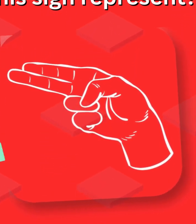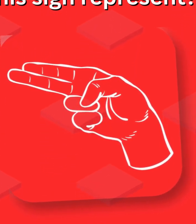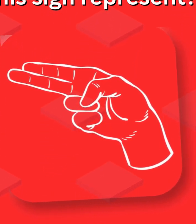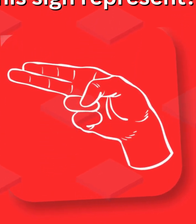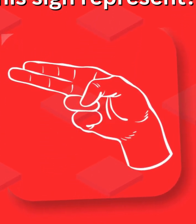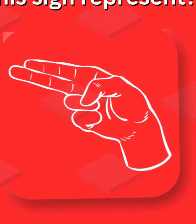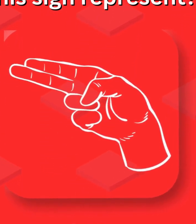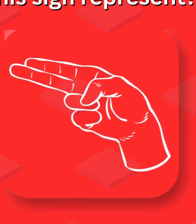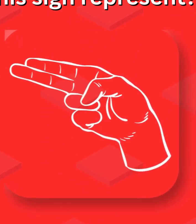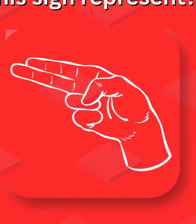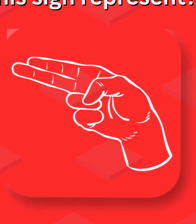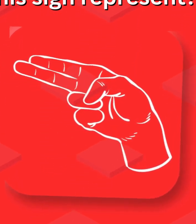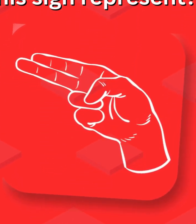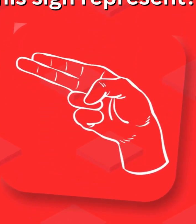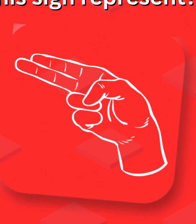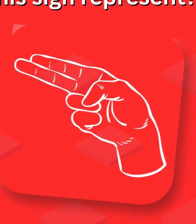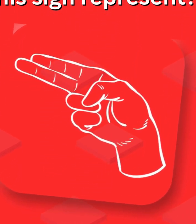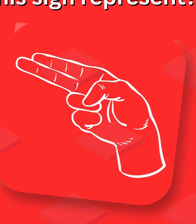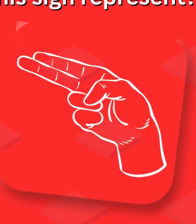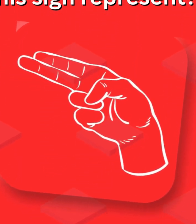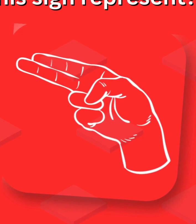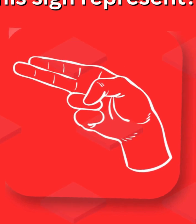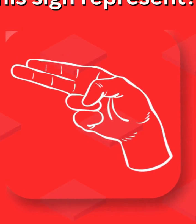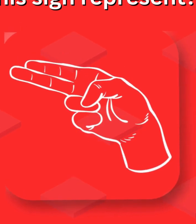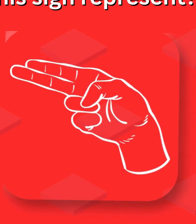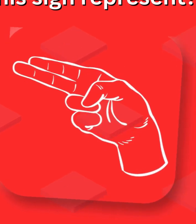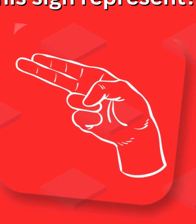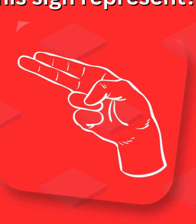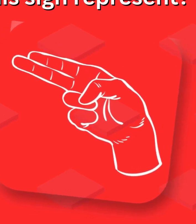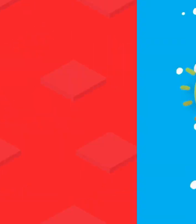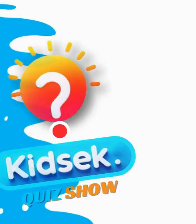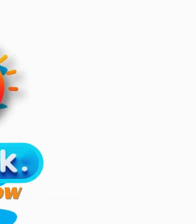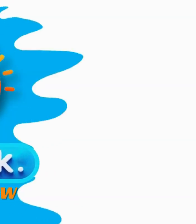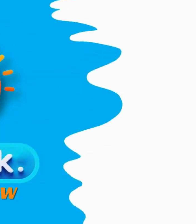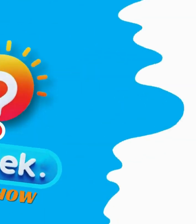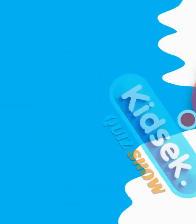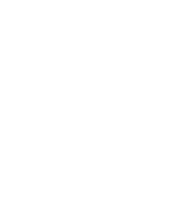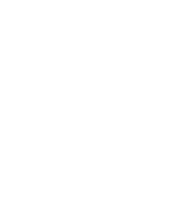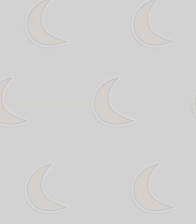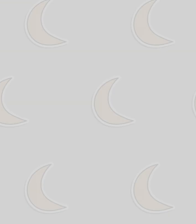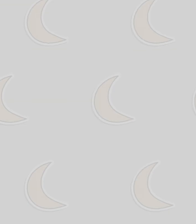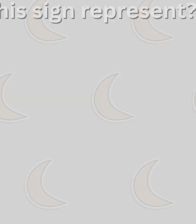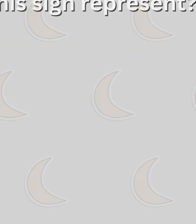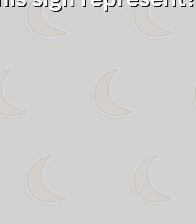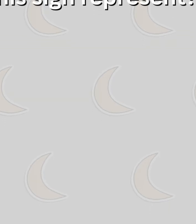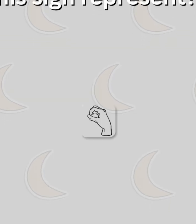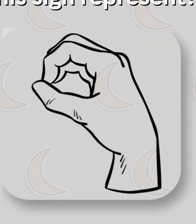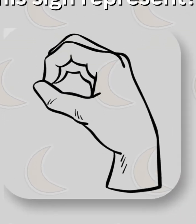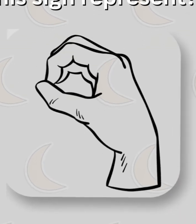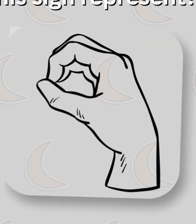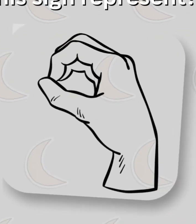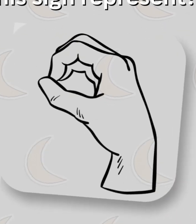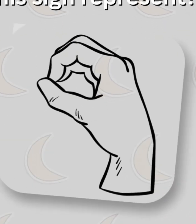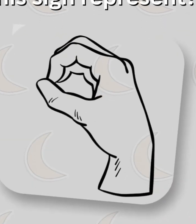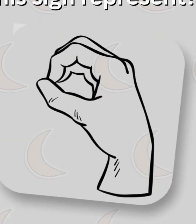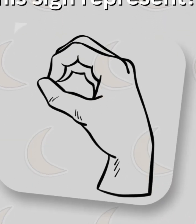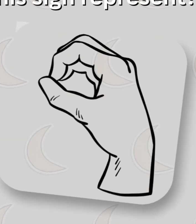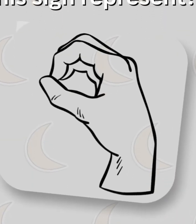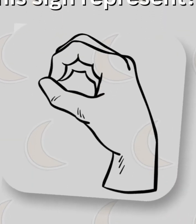Your index and middle finger are pointed straight out. It's H. Guess the alphabet letter represented by